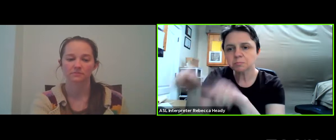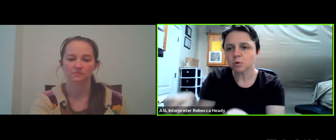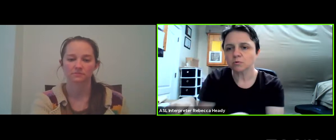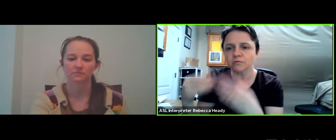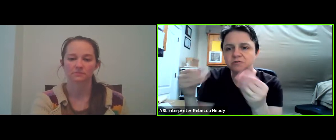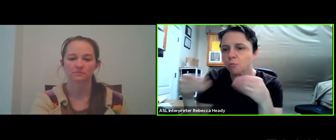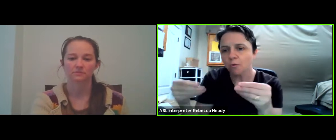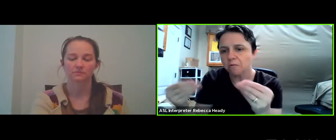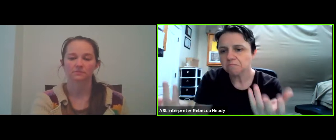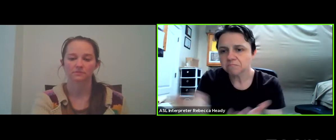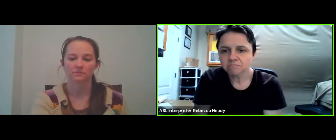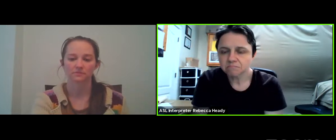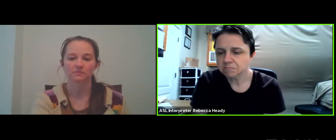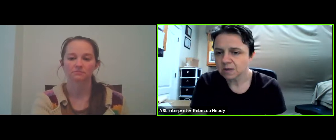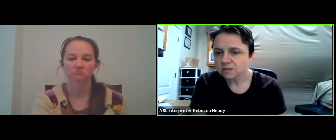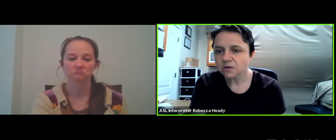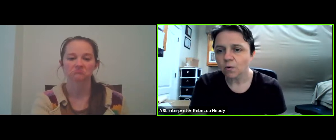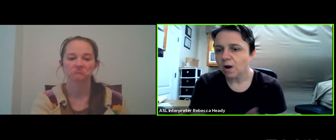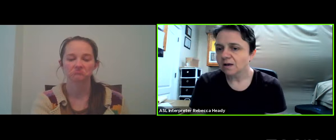So